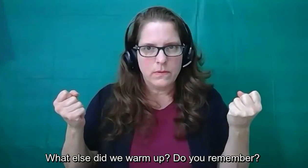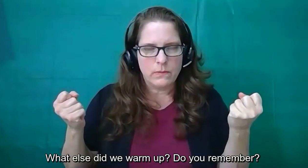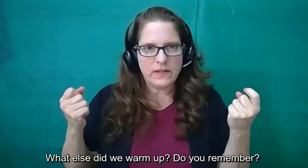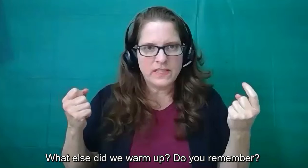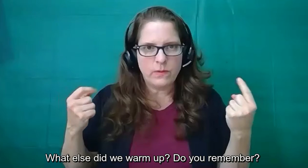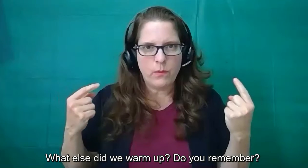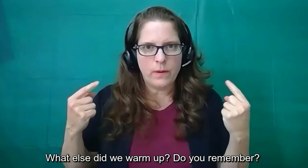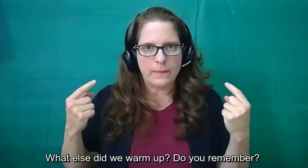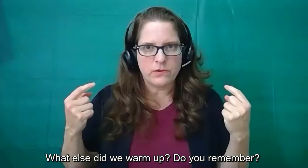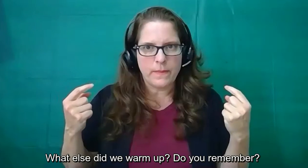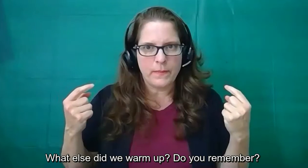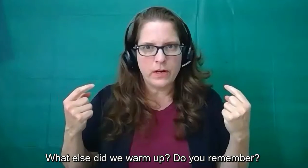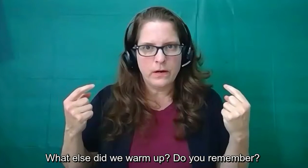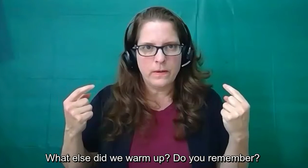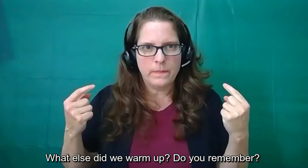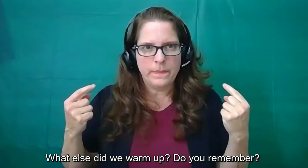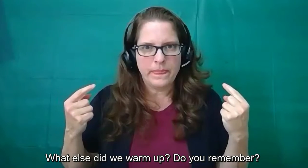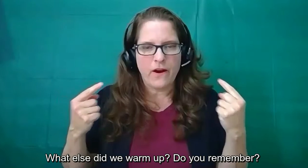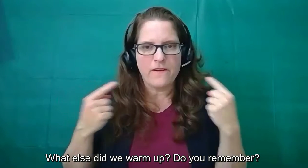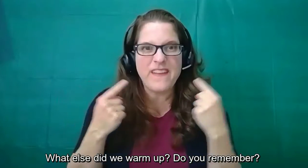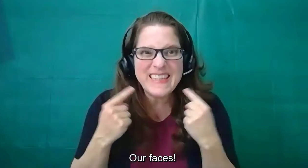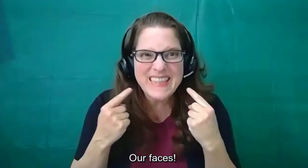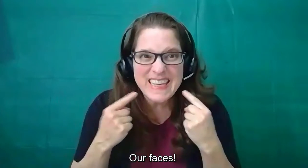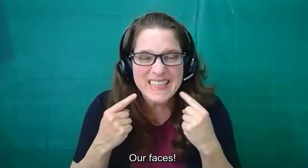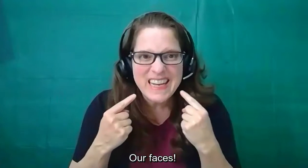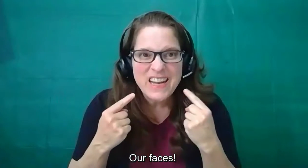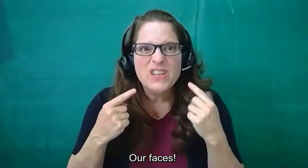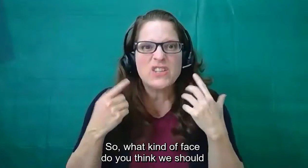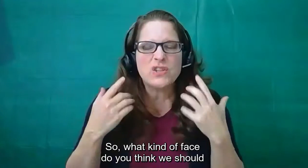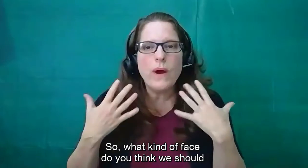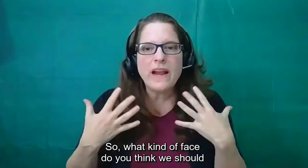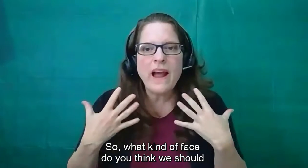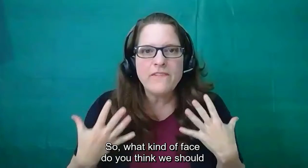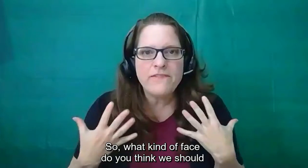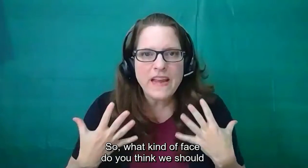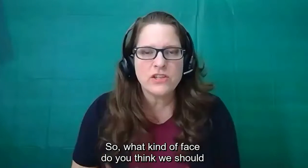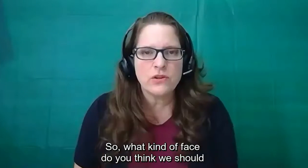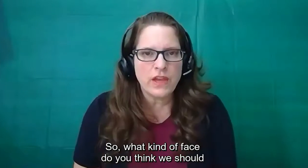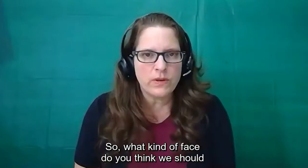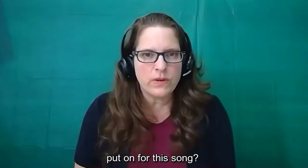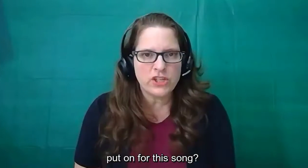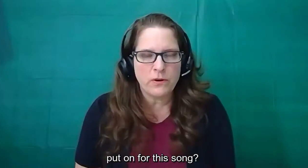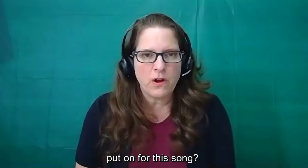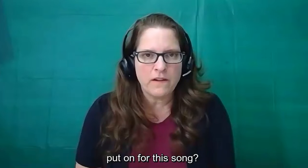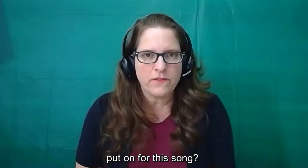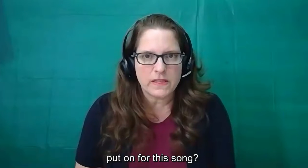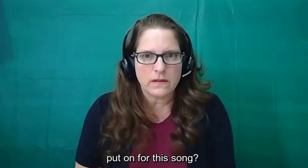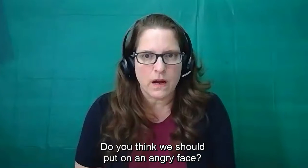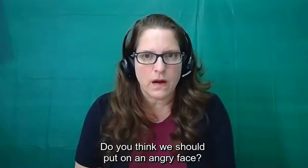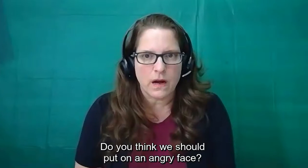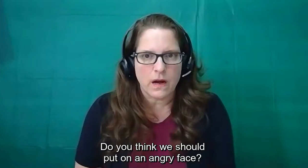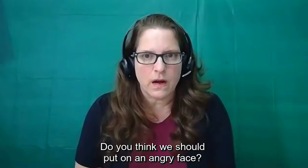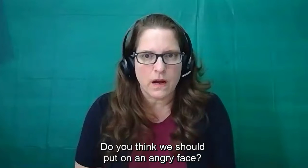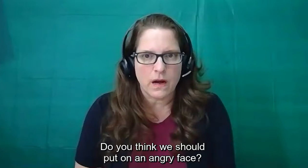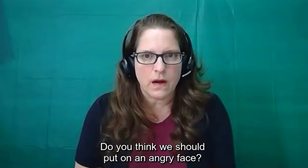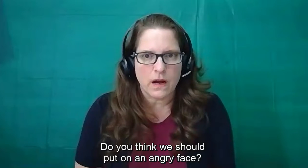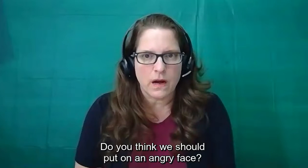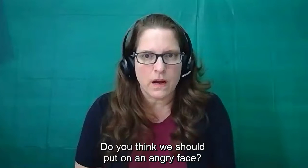What else did we warm up? Do you remember? Our faces. So what kind of face do you think we should put on for this song? Do you think we should put on an